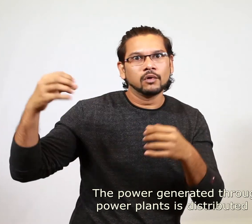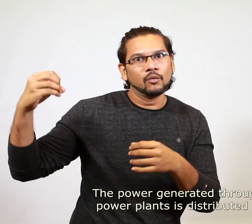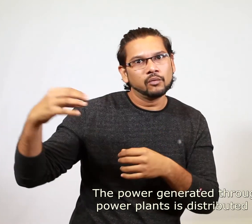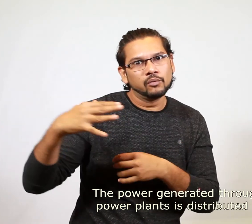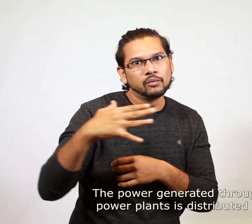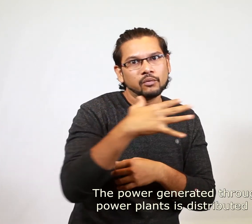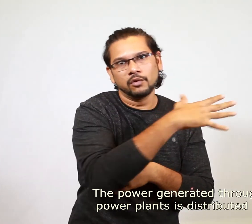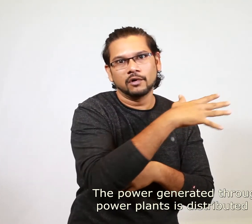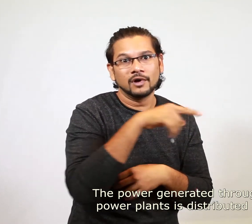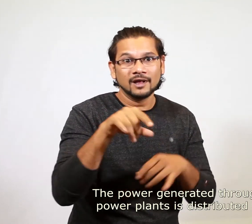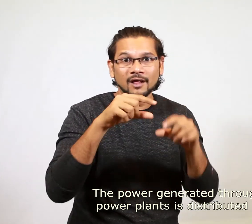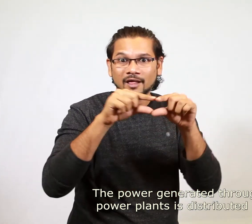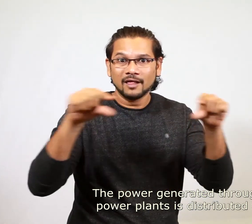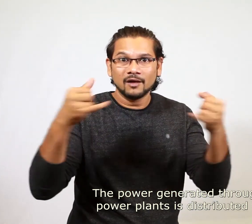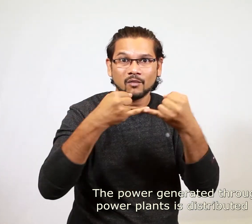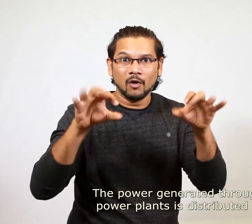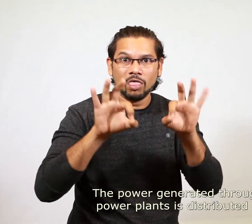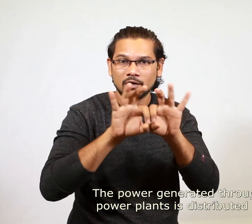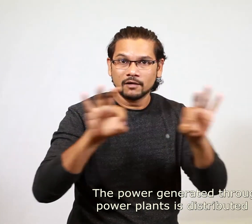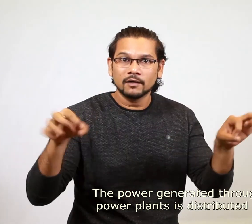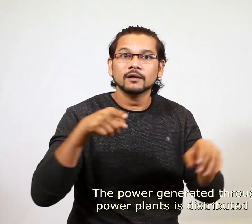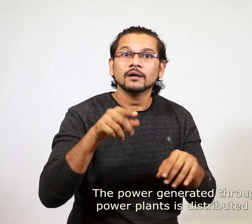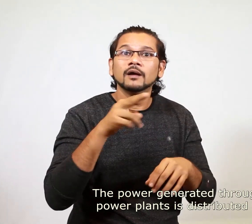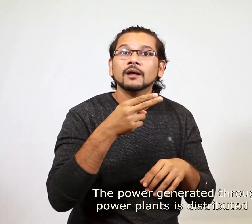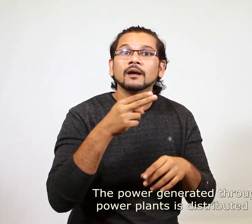thick wires known as transmission lines.